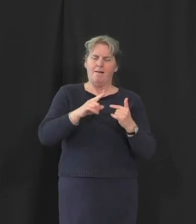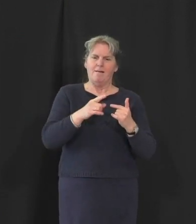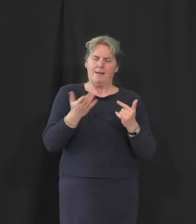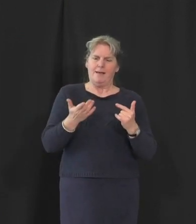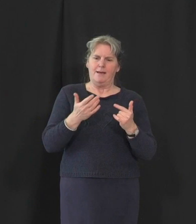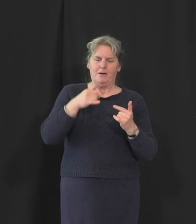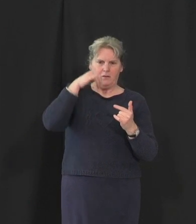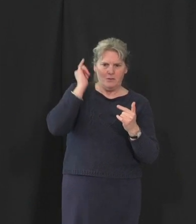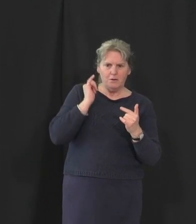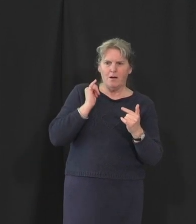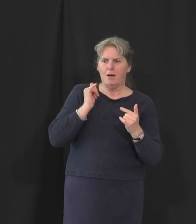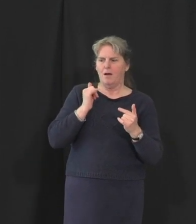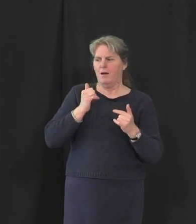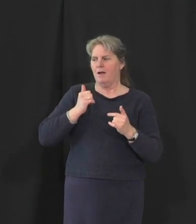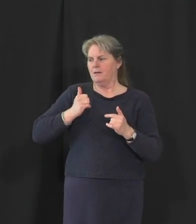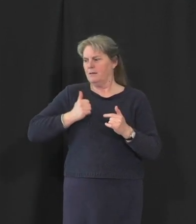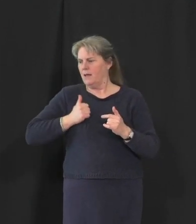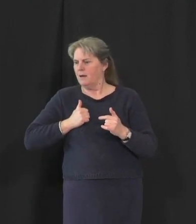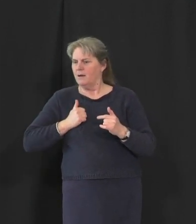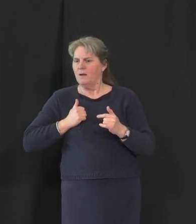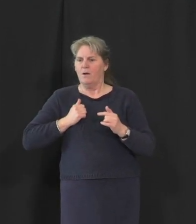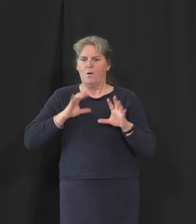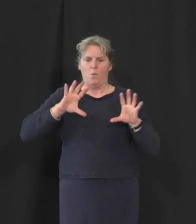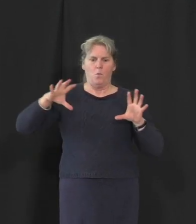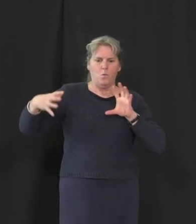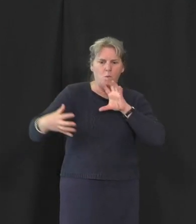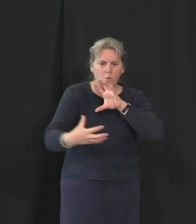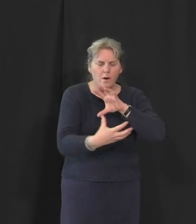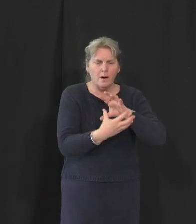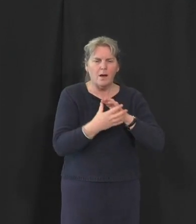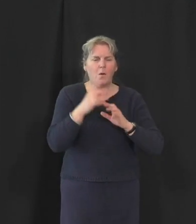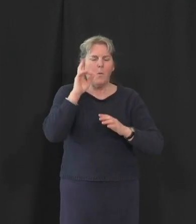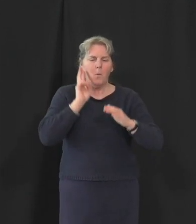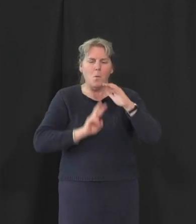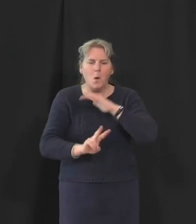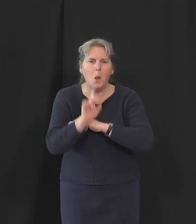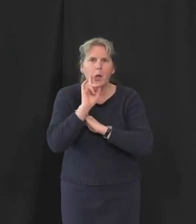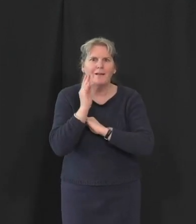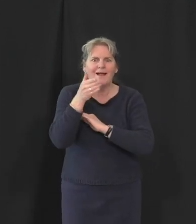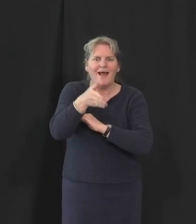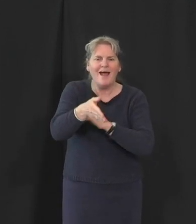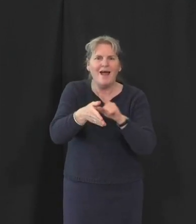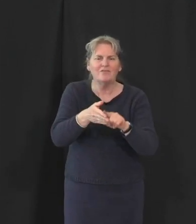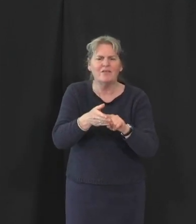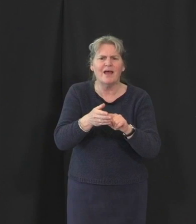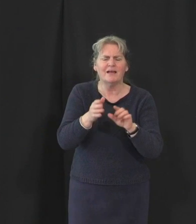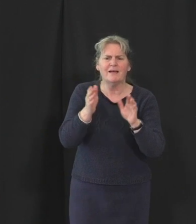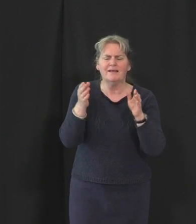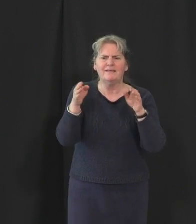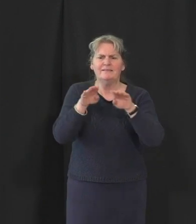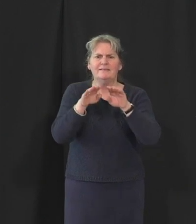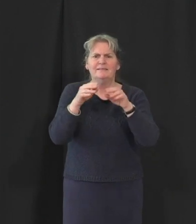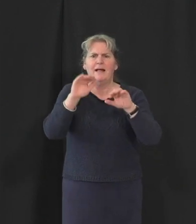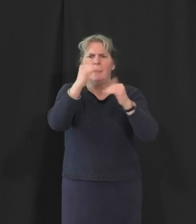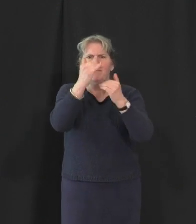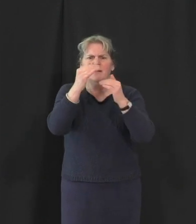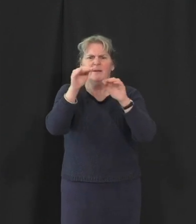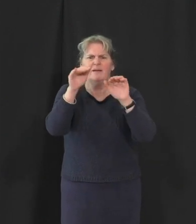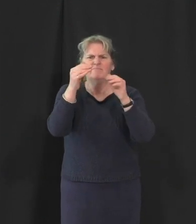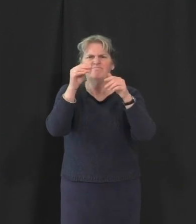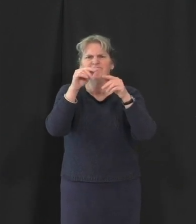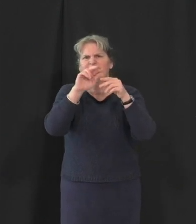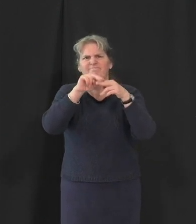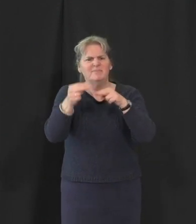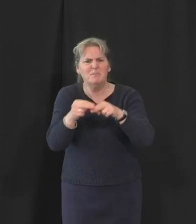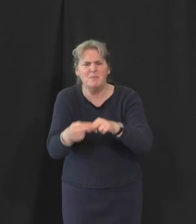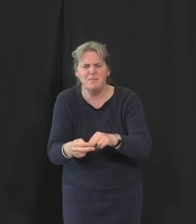country and the world in contemplating the road ahead of us and the possibility of relaxing some of the restrictions currently in